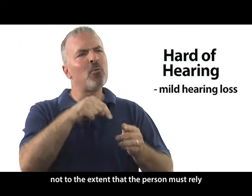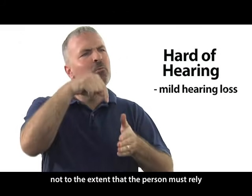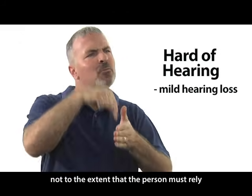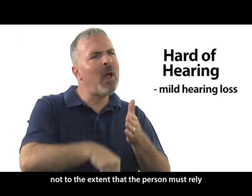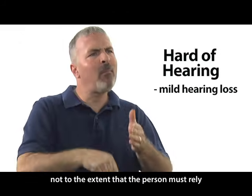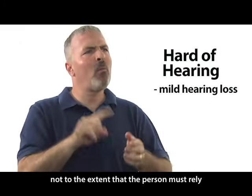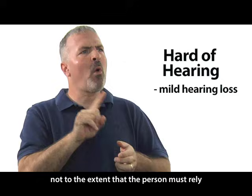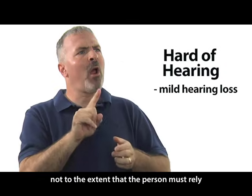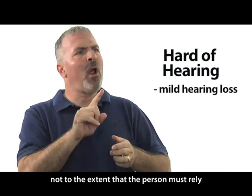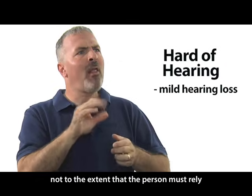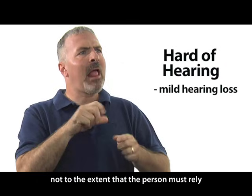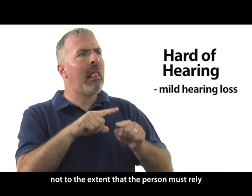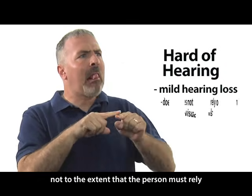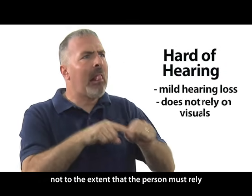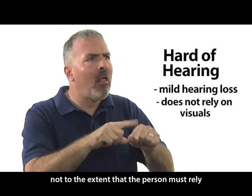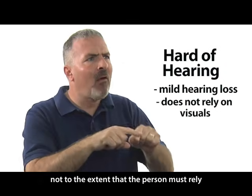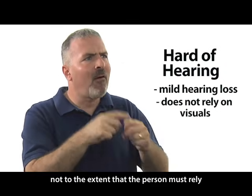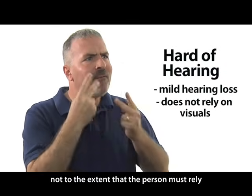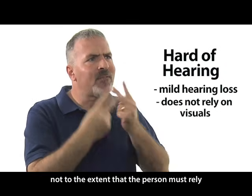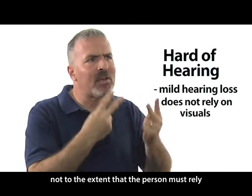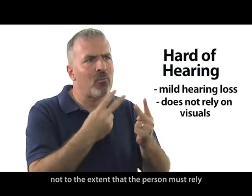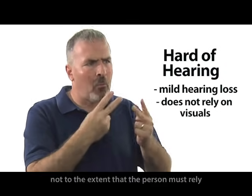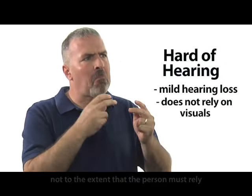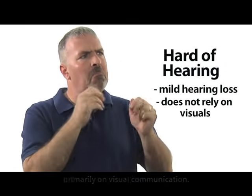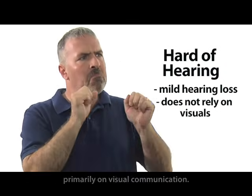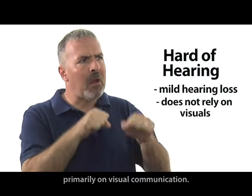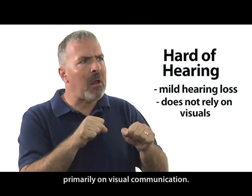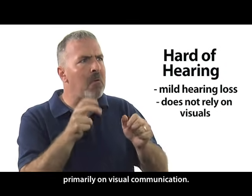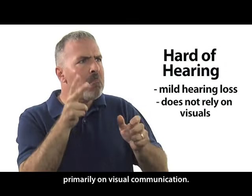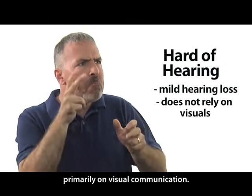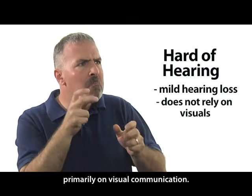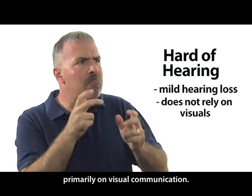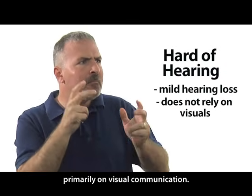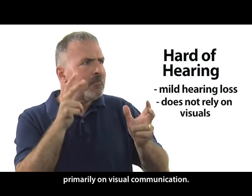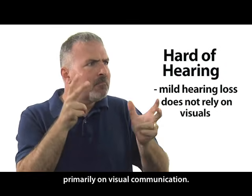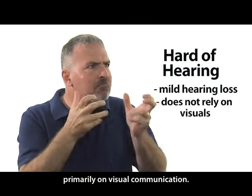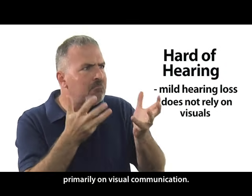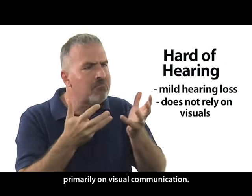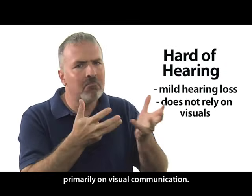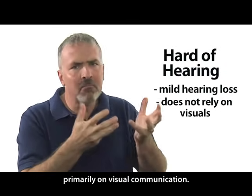the extent that the person must rely primarily on visual communication.